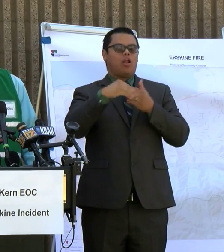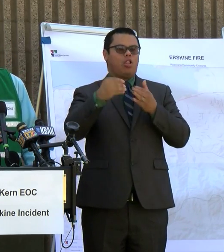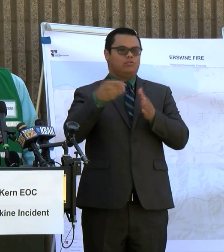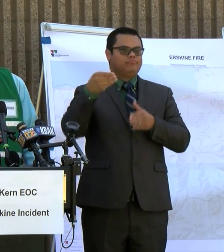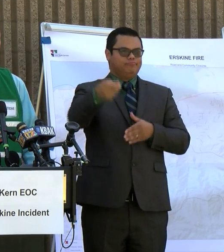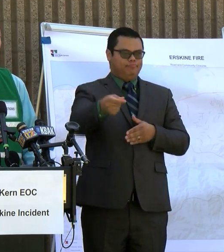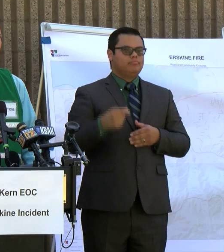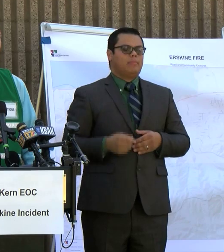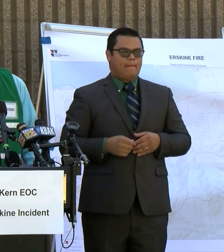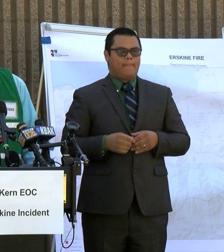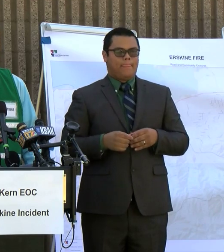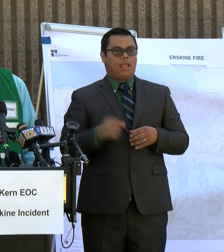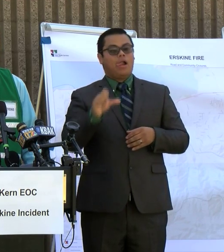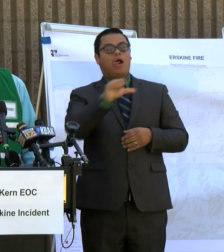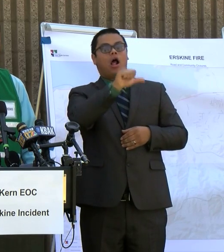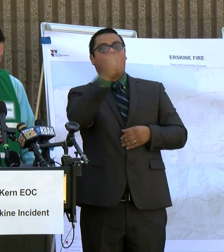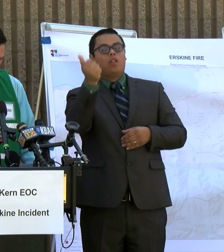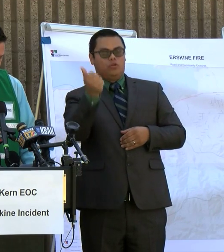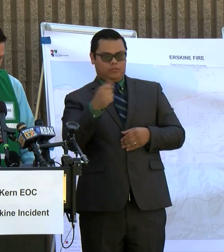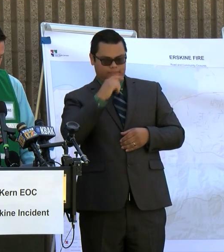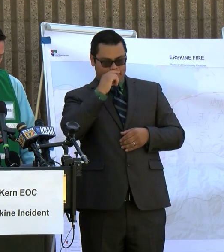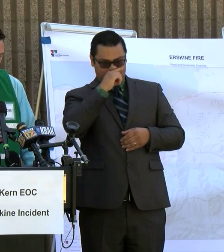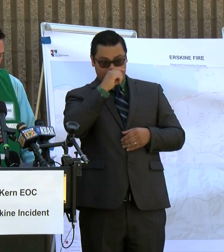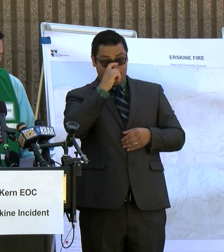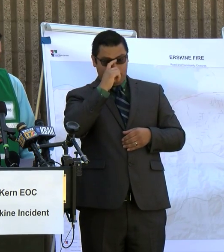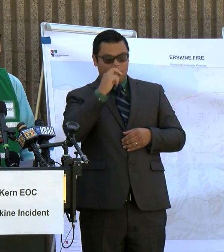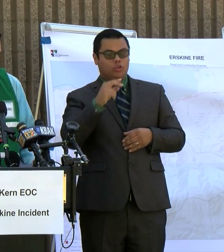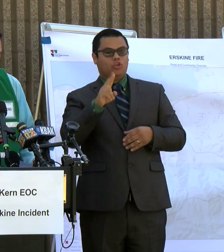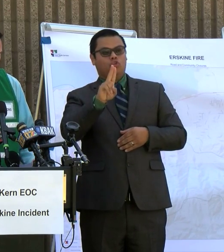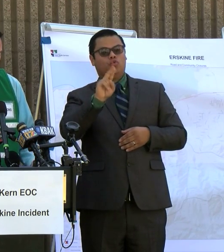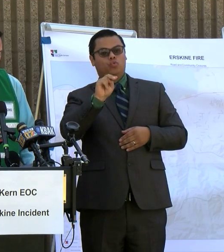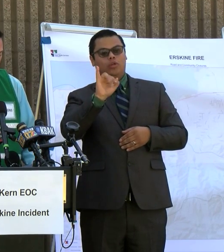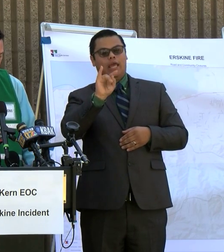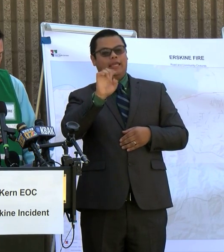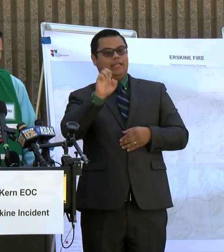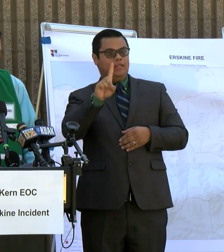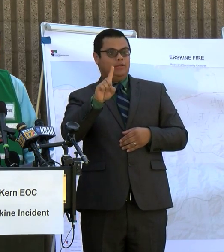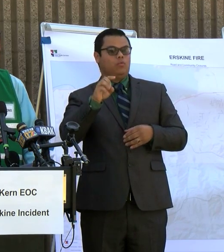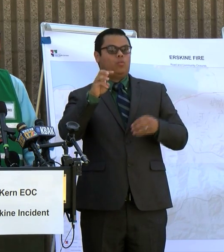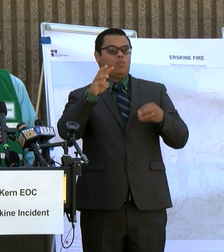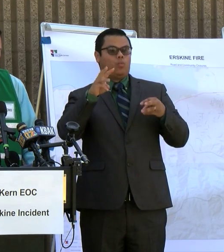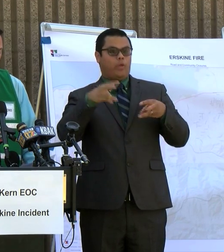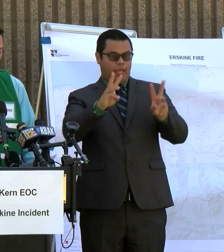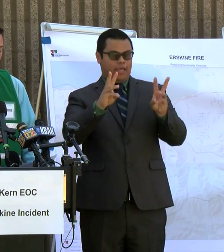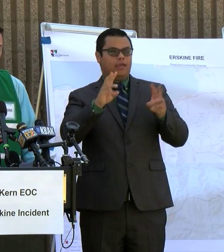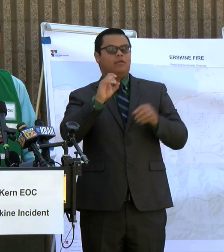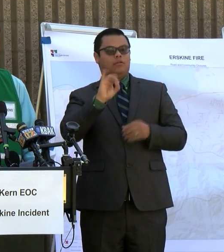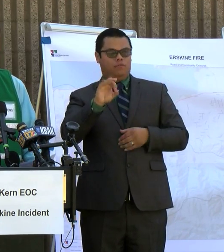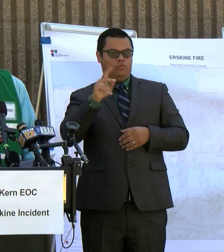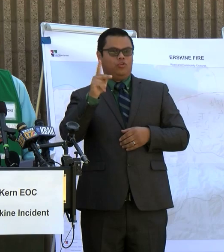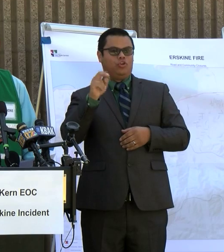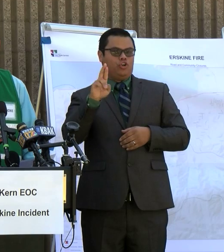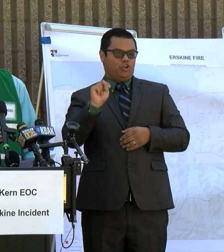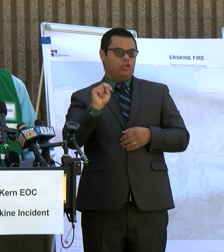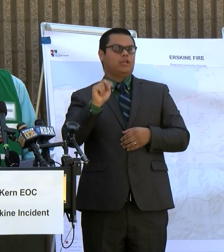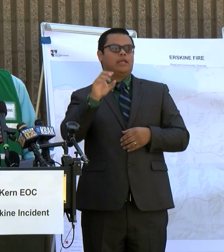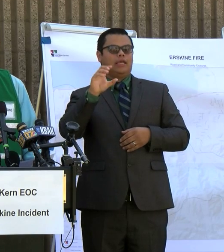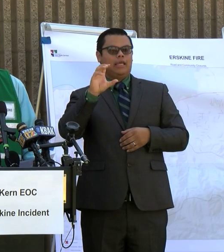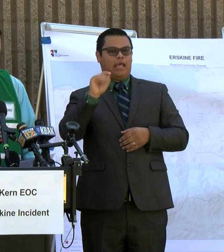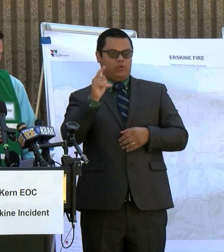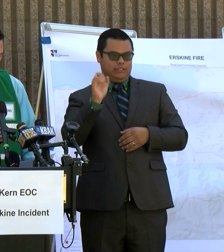entity is the United Way of Kern County, and to make a donation there, you can go to their website